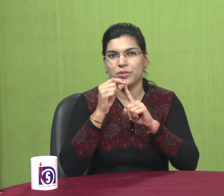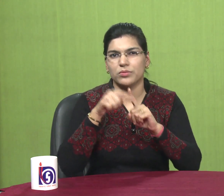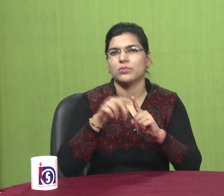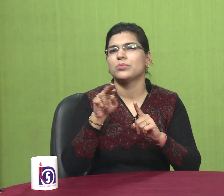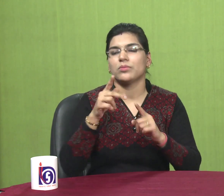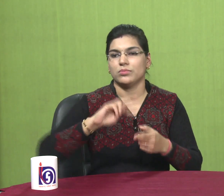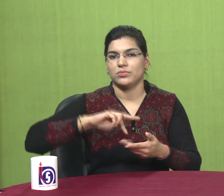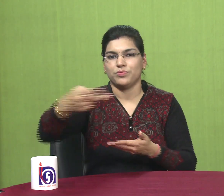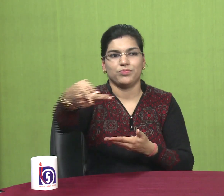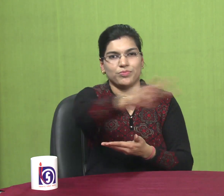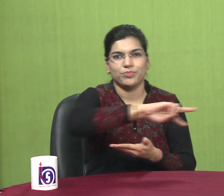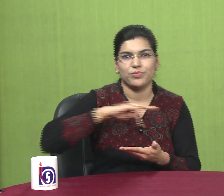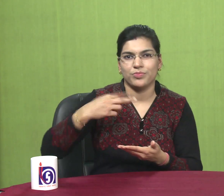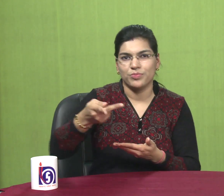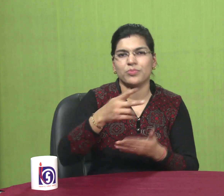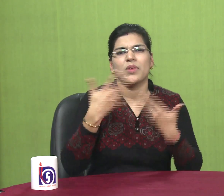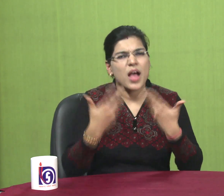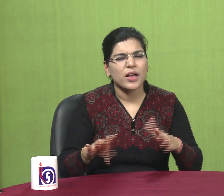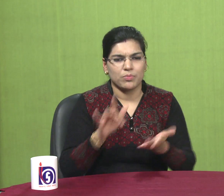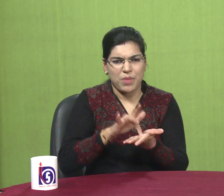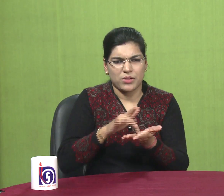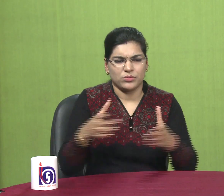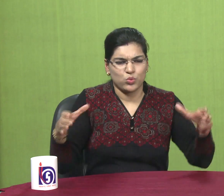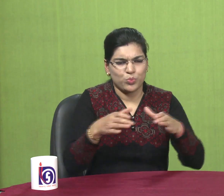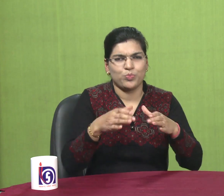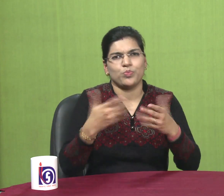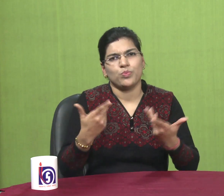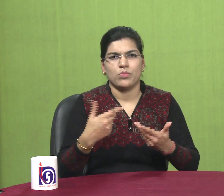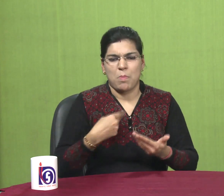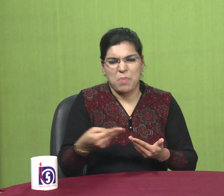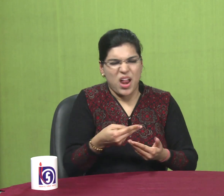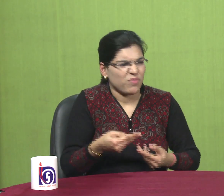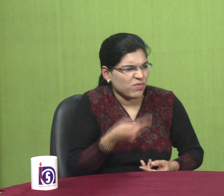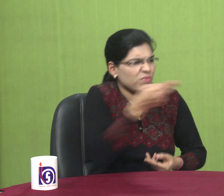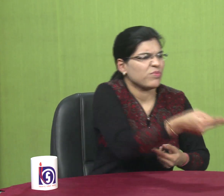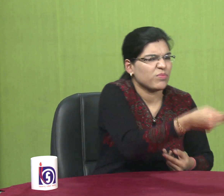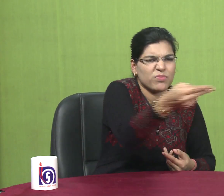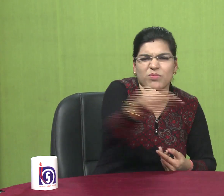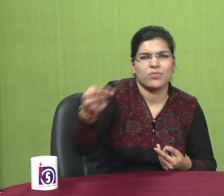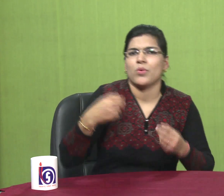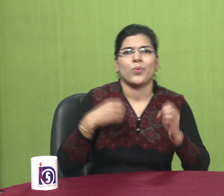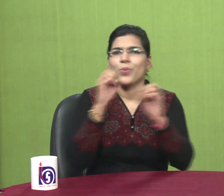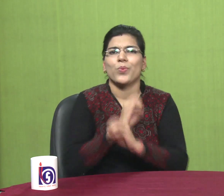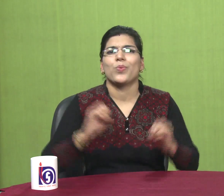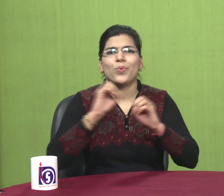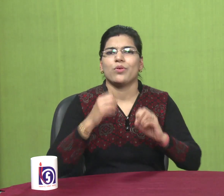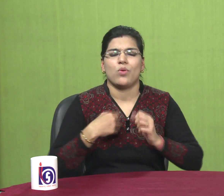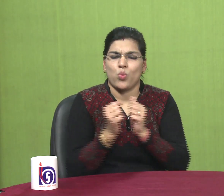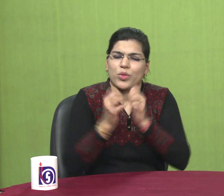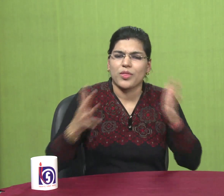FTP. It is File Transfer Protocol. It is commonly used protocol for